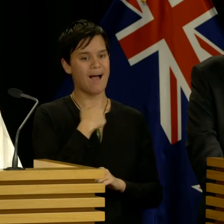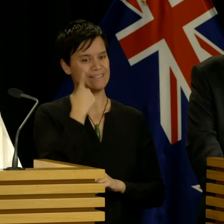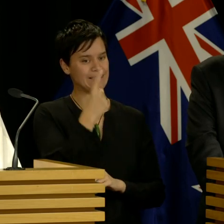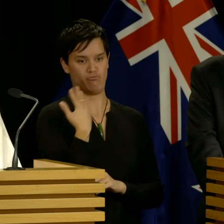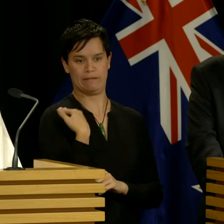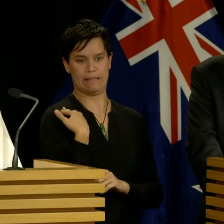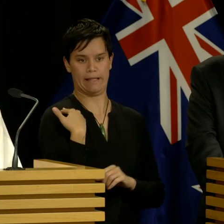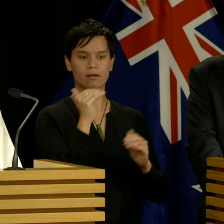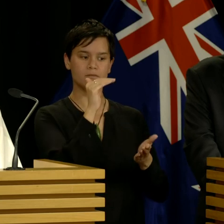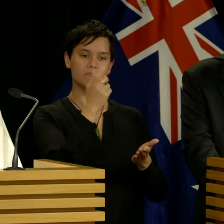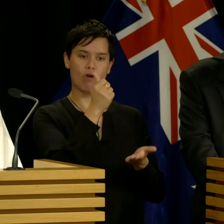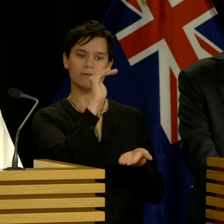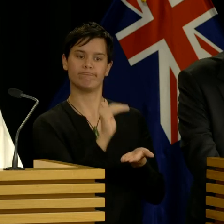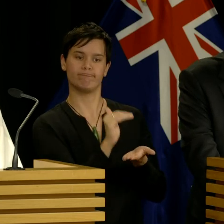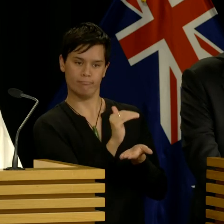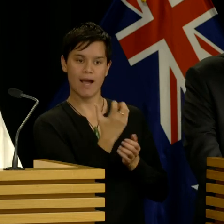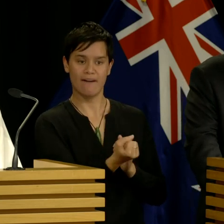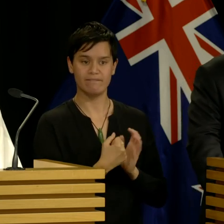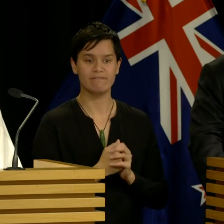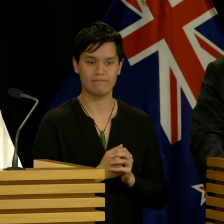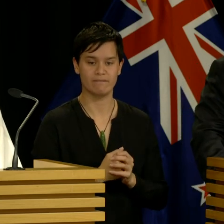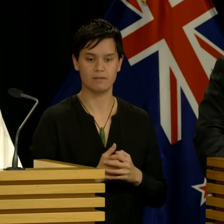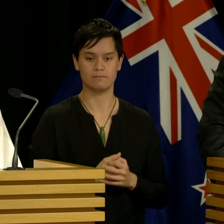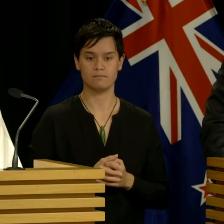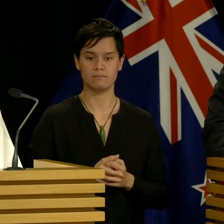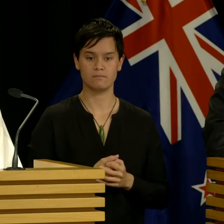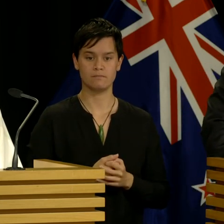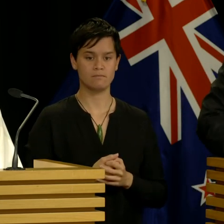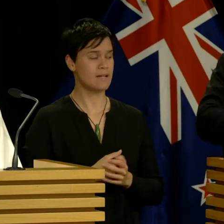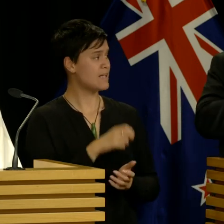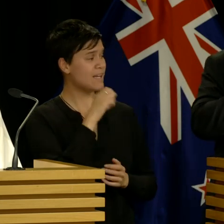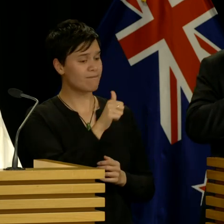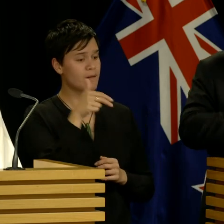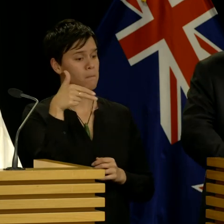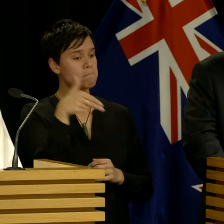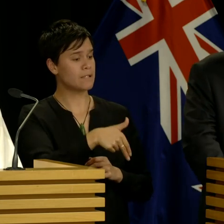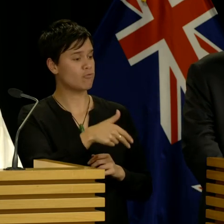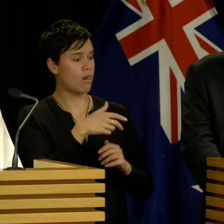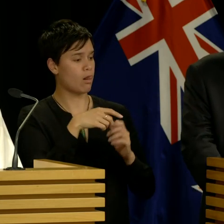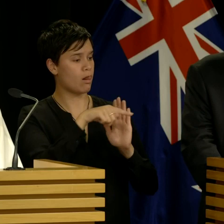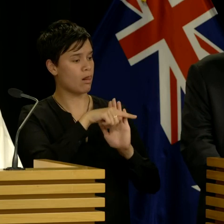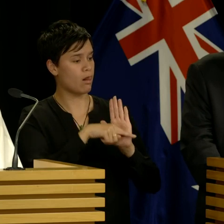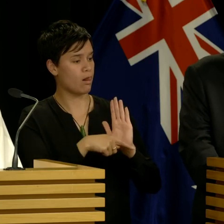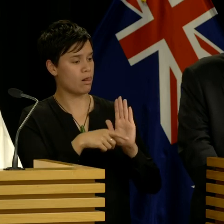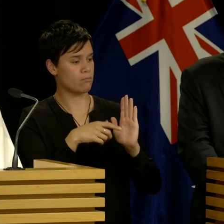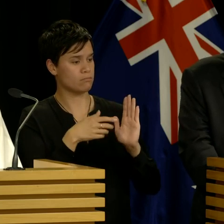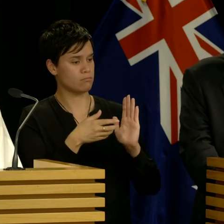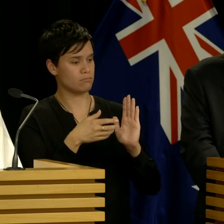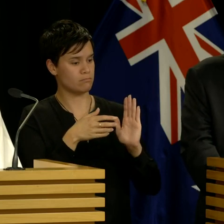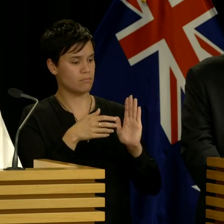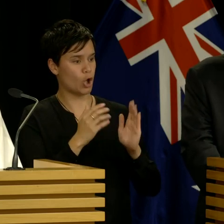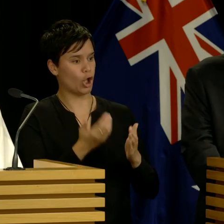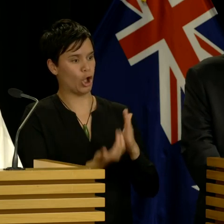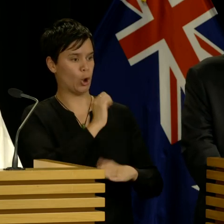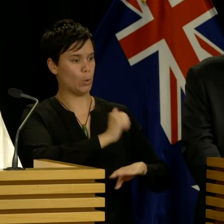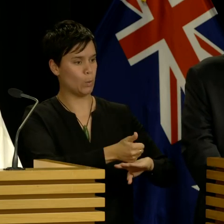Idea of a timeline of when that would be introduced, if it were to be introduced, would that be around the budget or following? Yeah, look, that's what this is a rapidly evolving